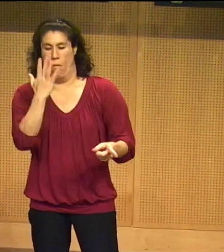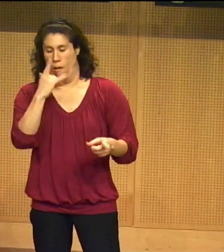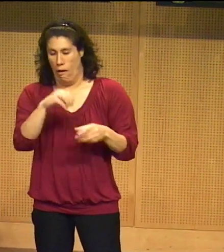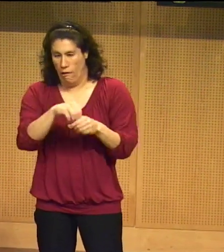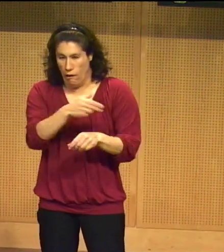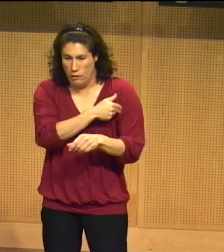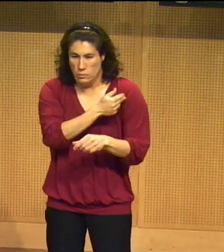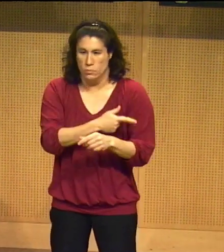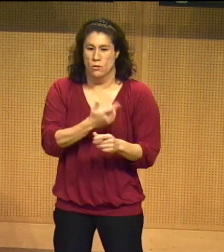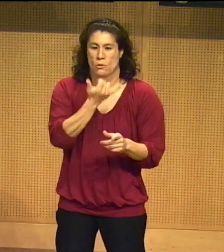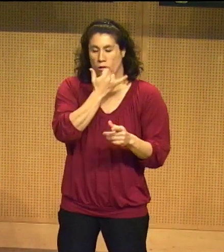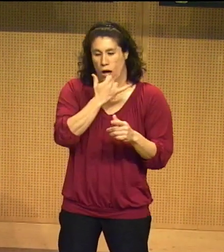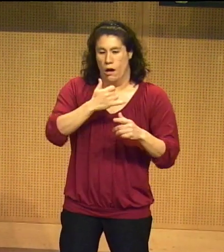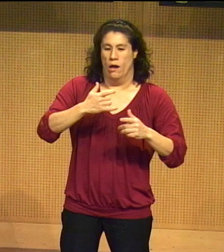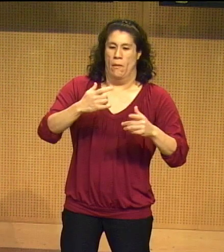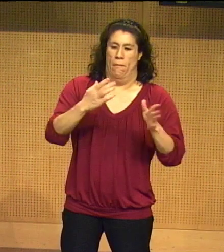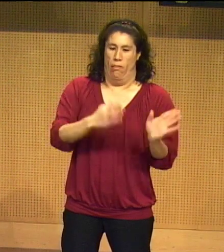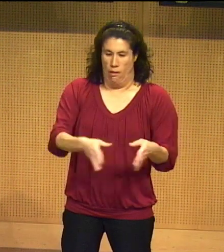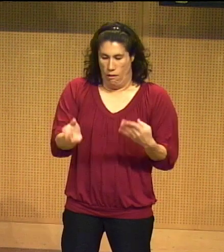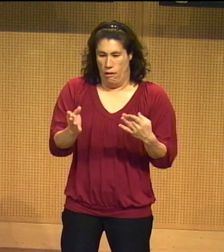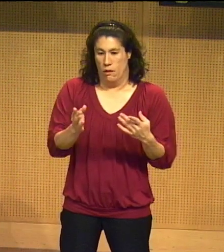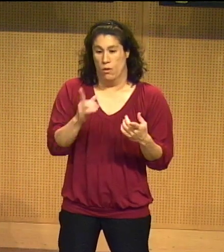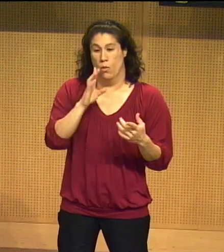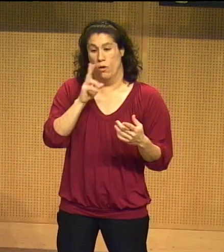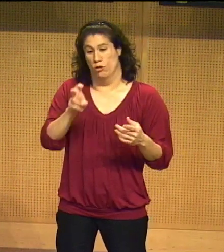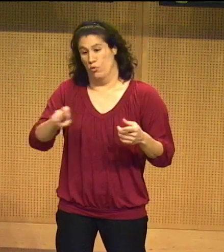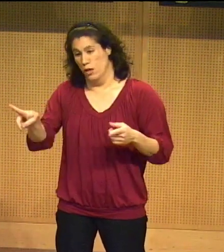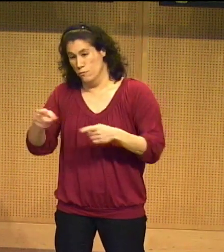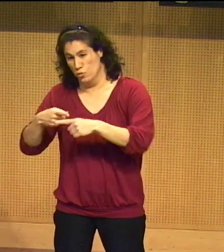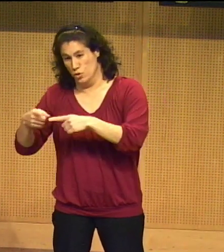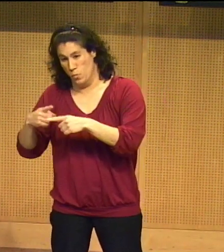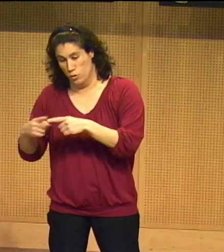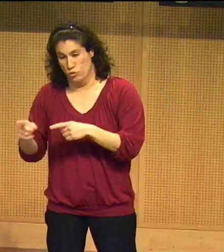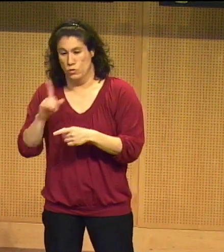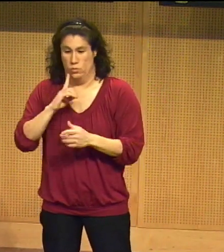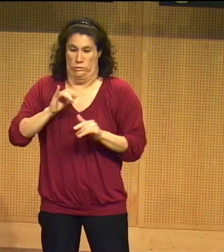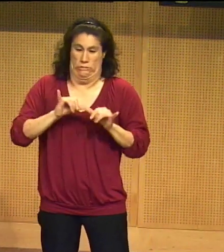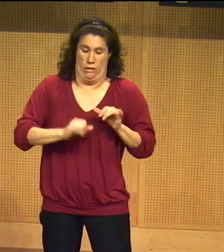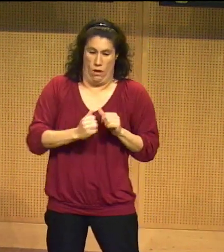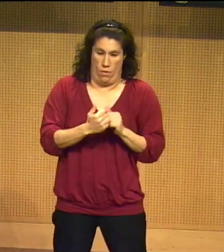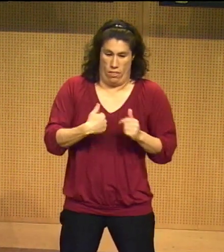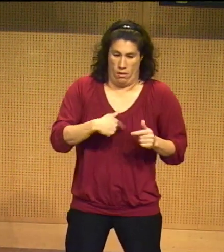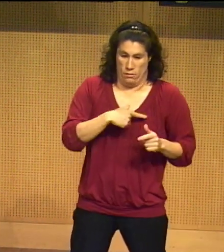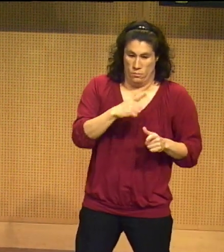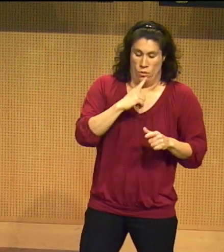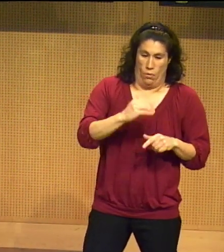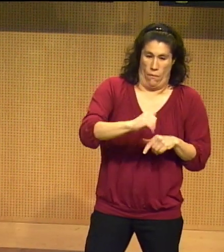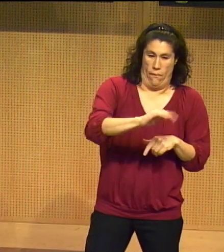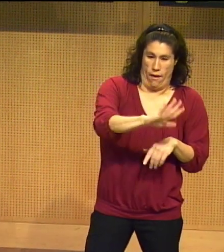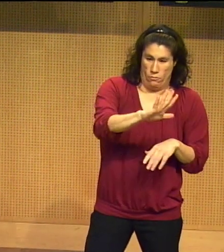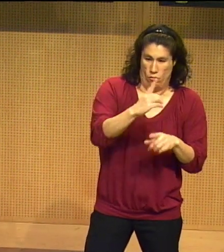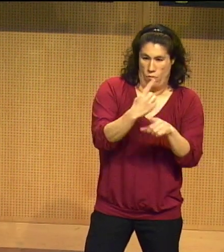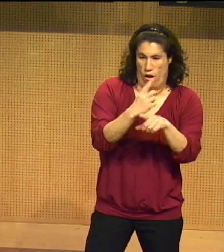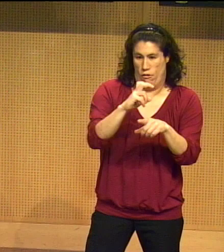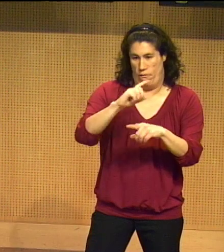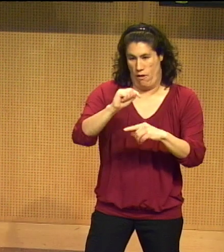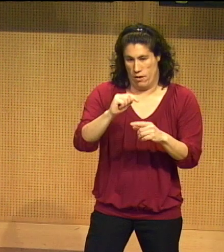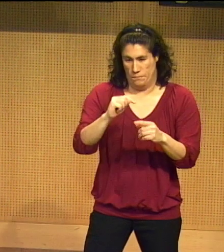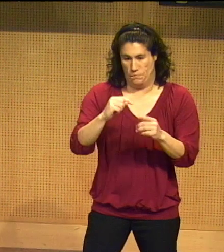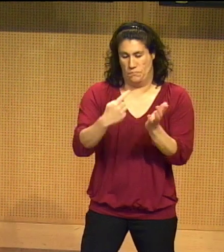night with the variety of cases that we have. Some are being transferred for other procedures at other veterinary offices, or